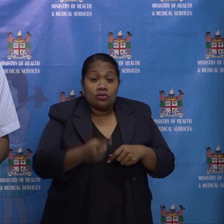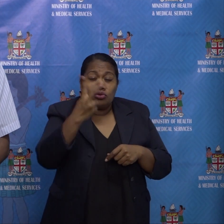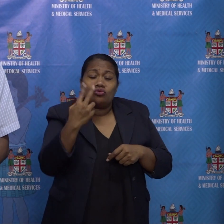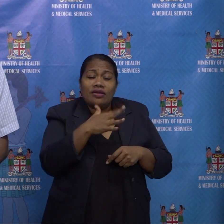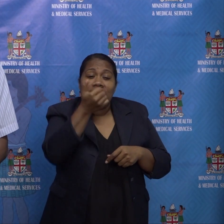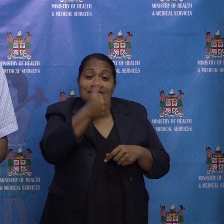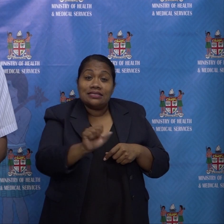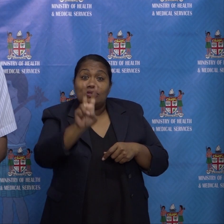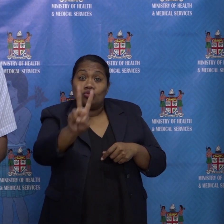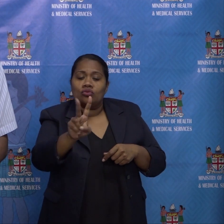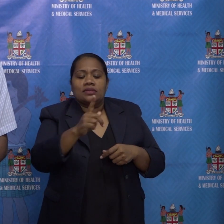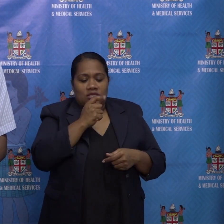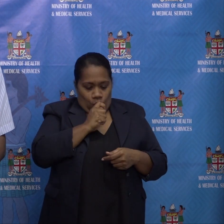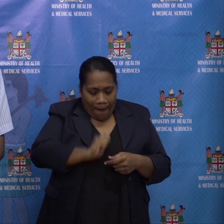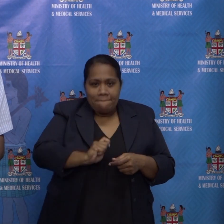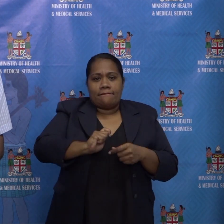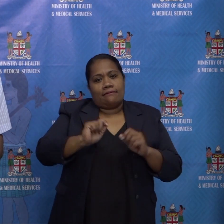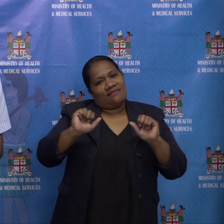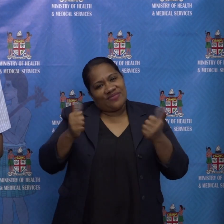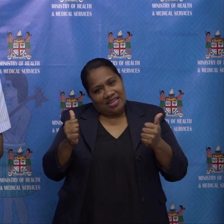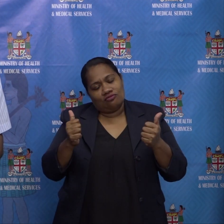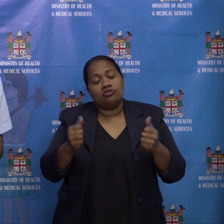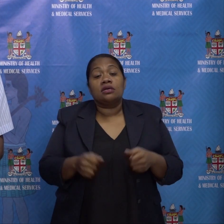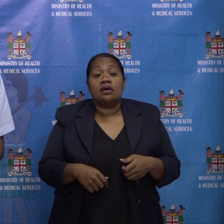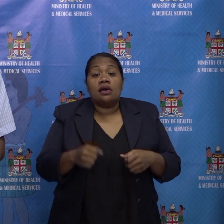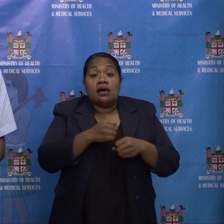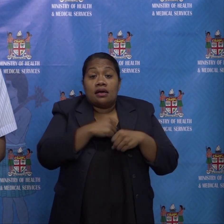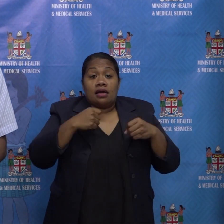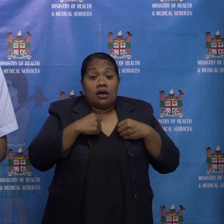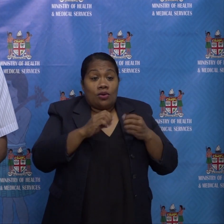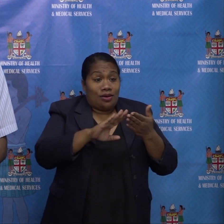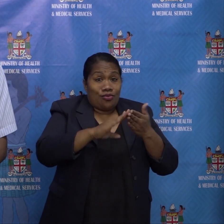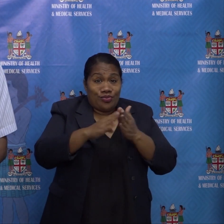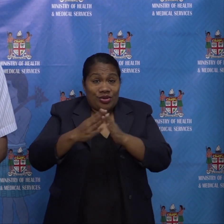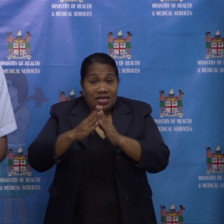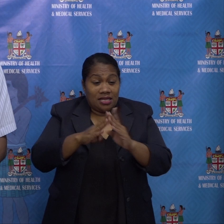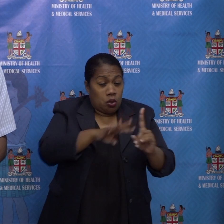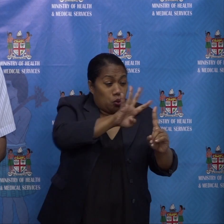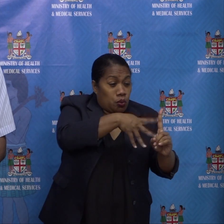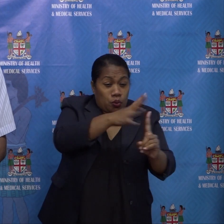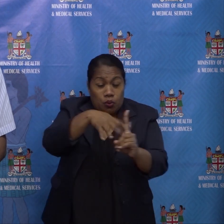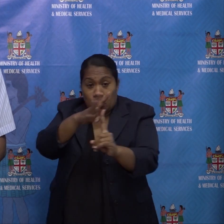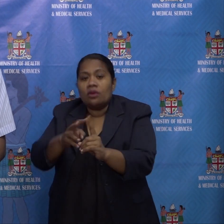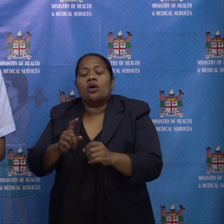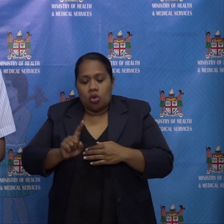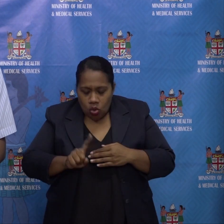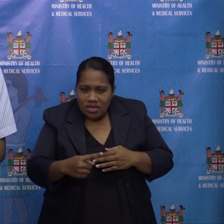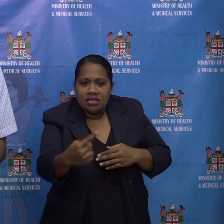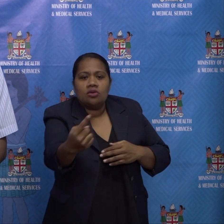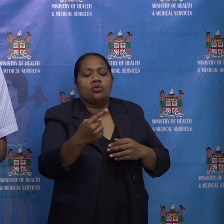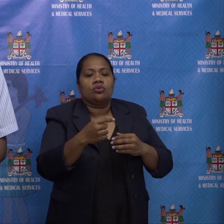6,262 swabbed. Our mobile community screening continues throughout the country in the Western Division,